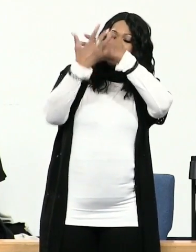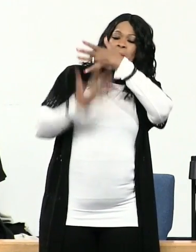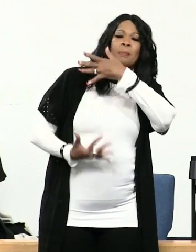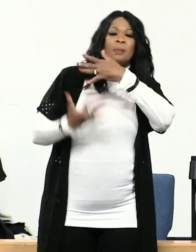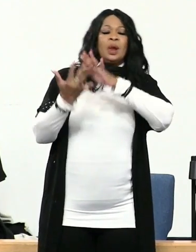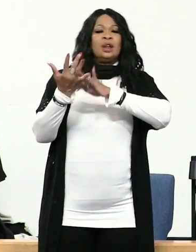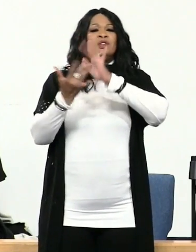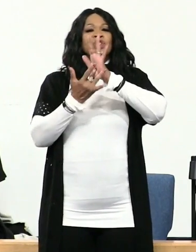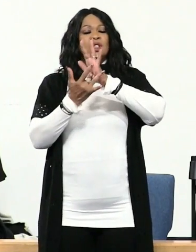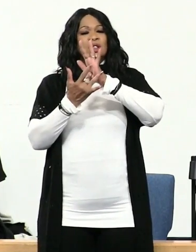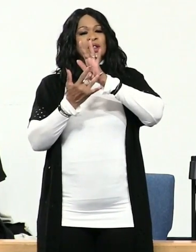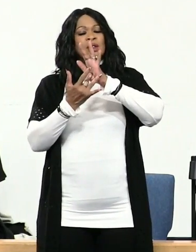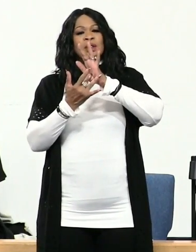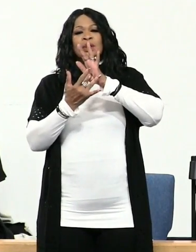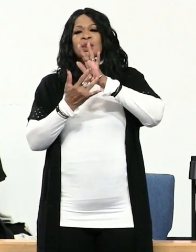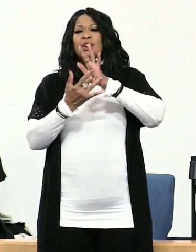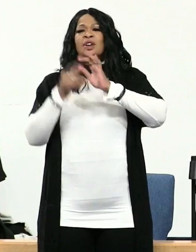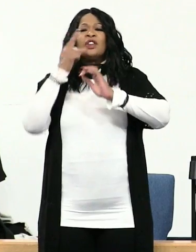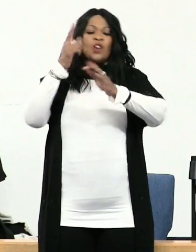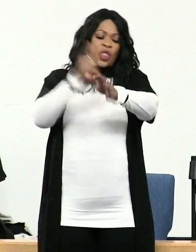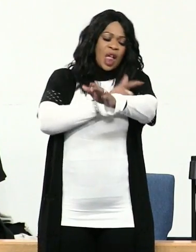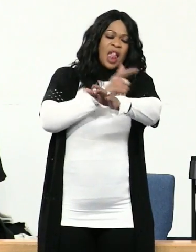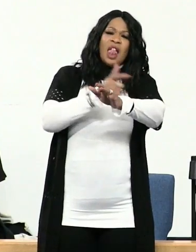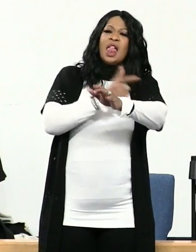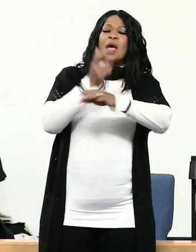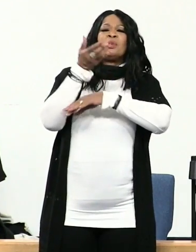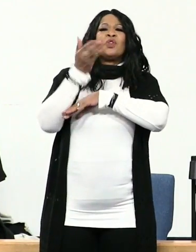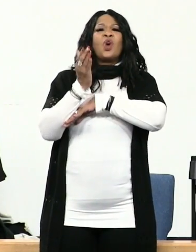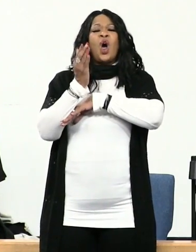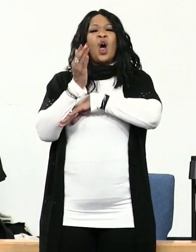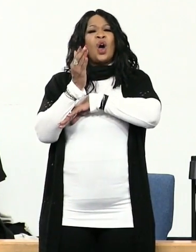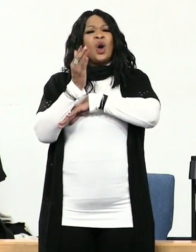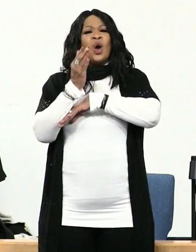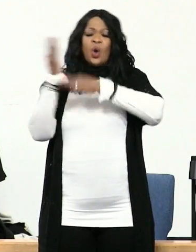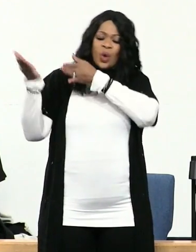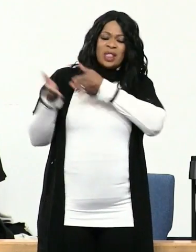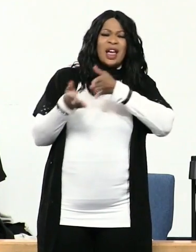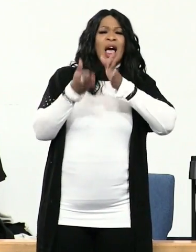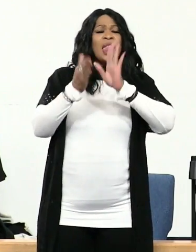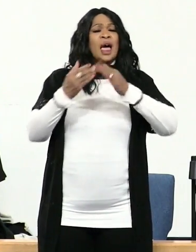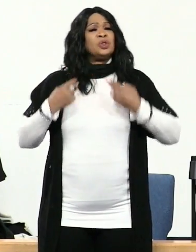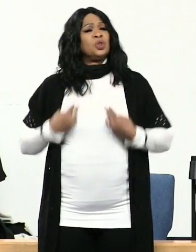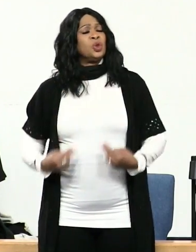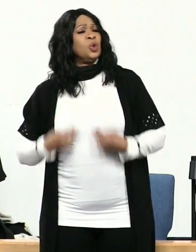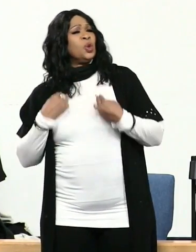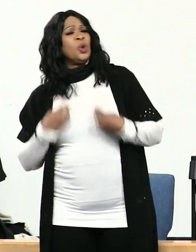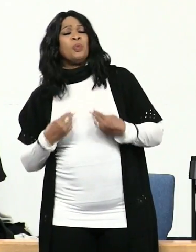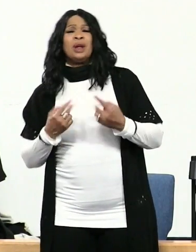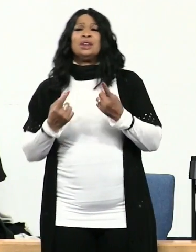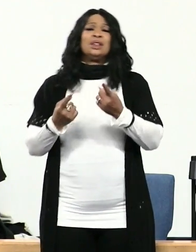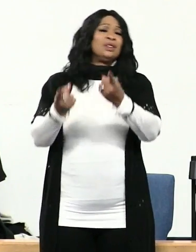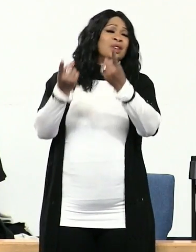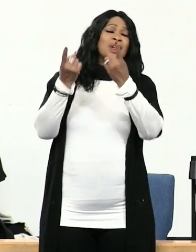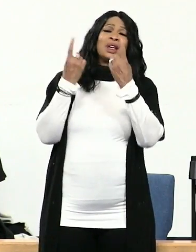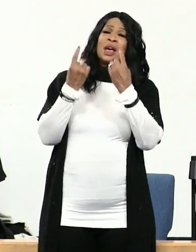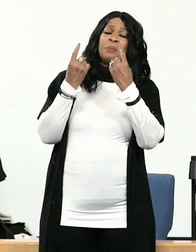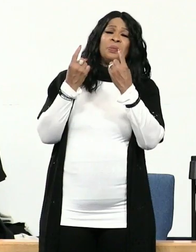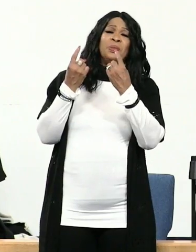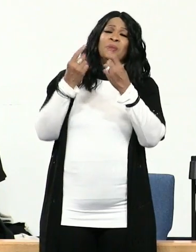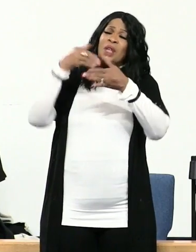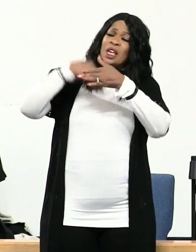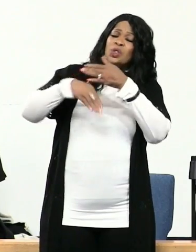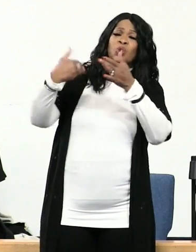Jesus, the Lamb of God, which allows humanity to enter into the